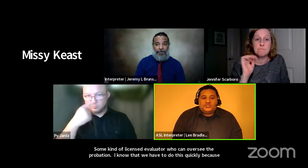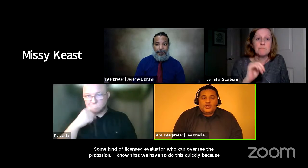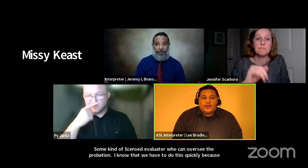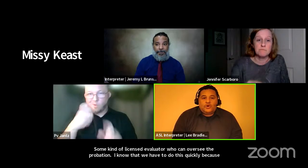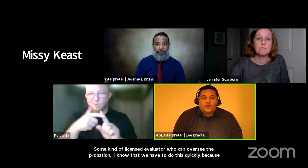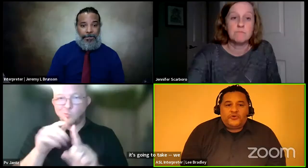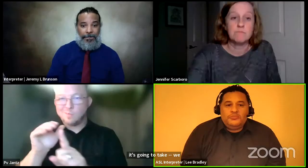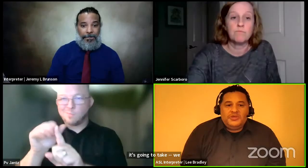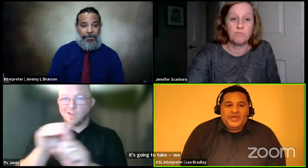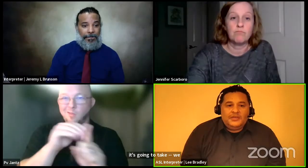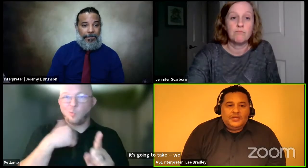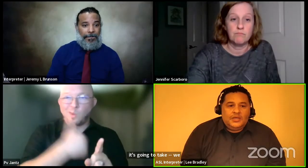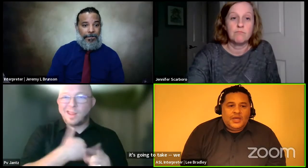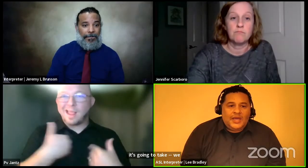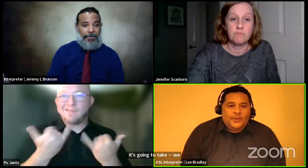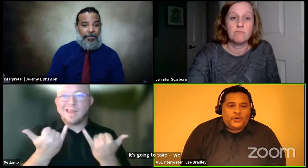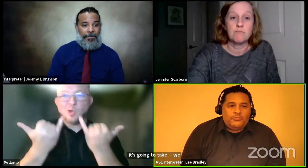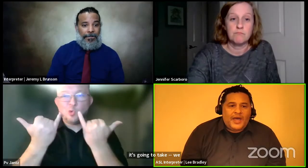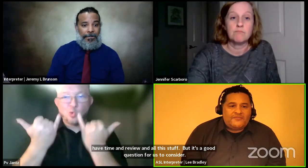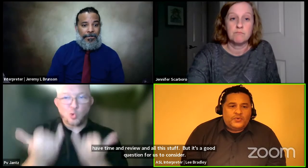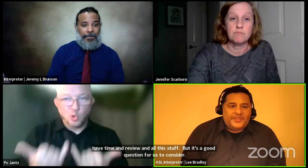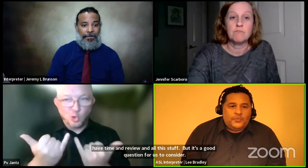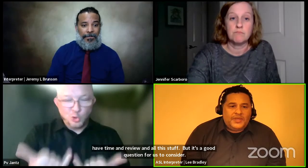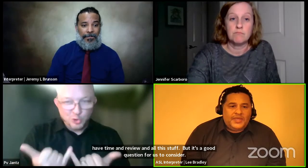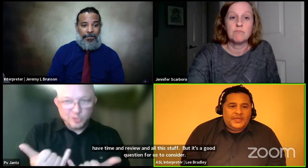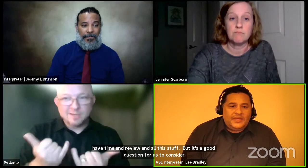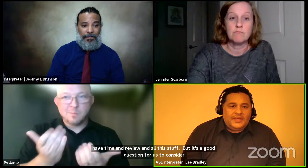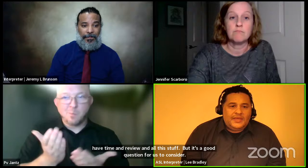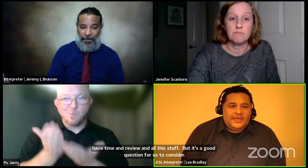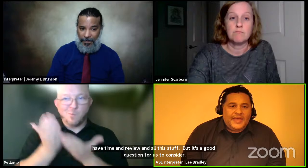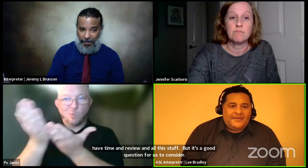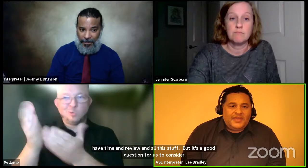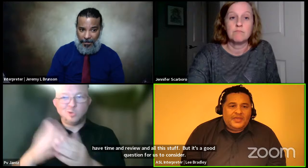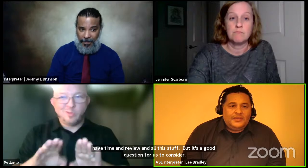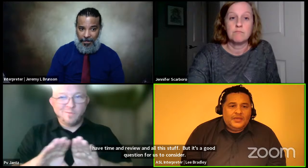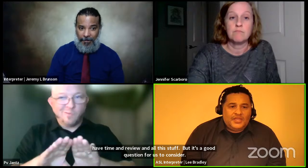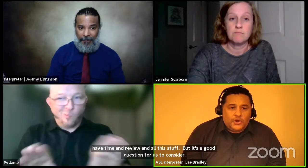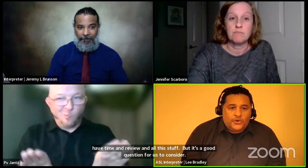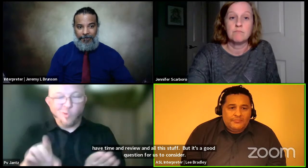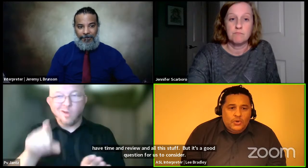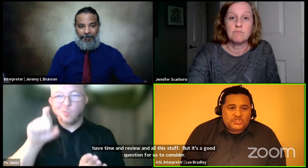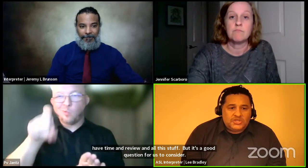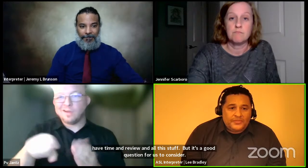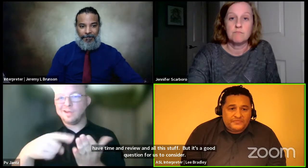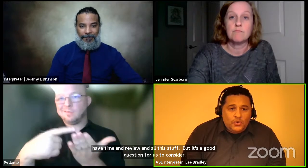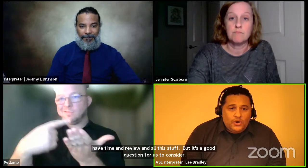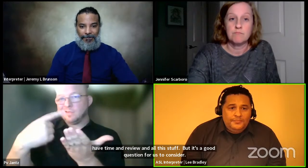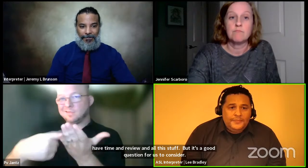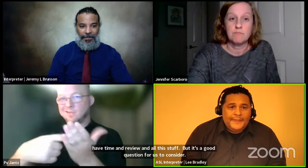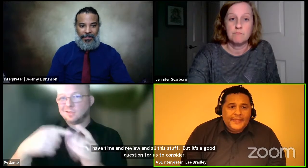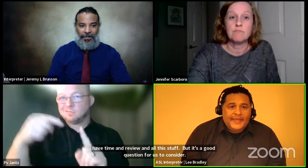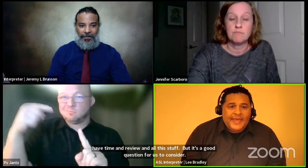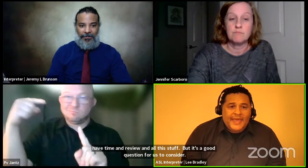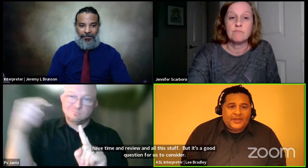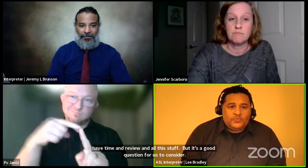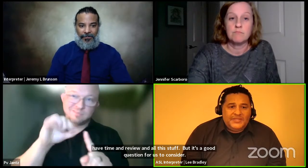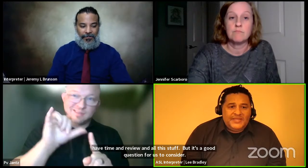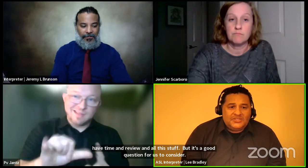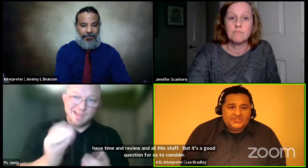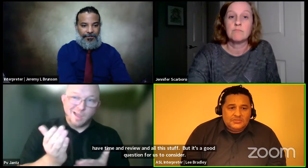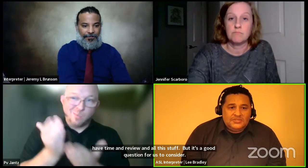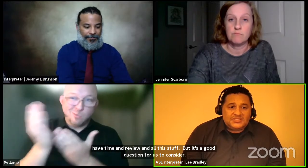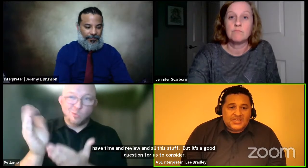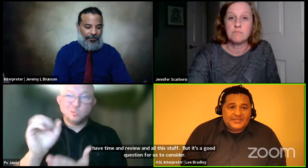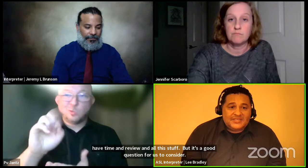Commissioner Scarborough, before you begin, I want to remind everyone that we have a current motion on the floor, and we